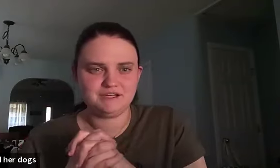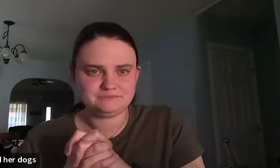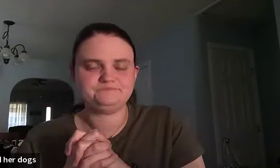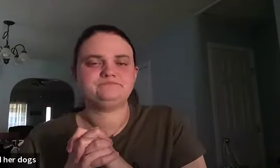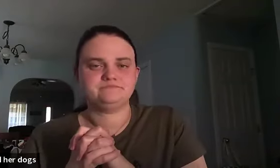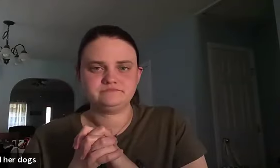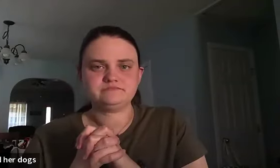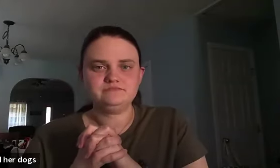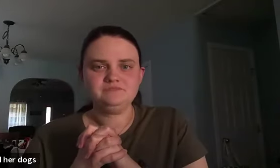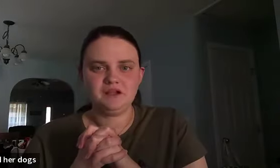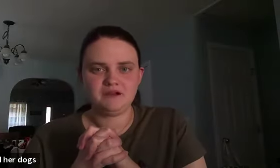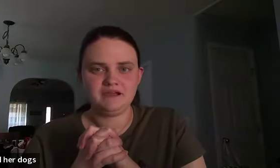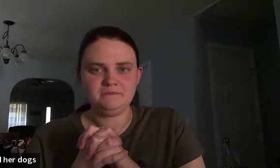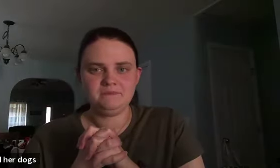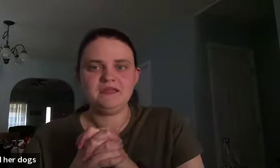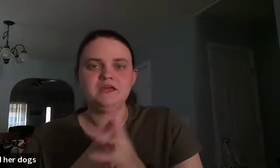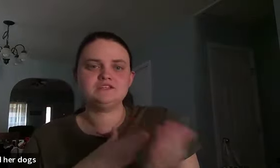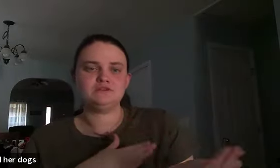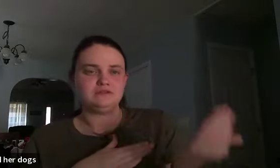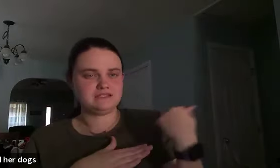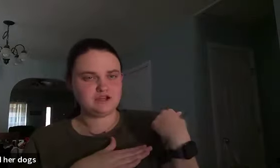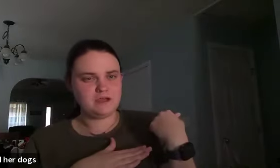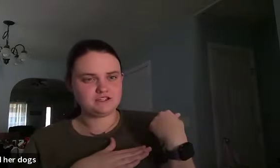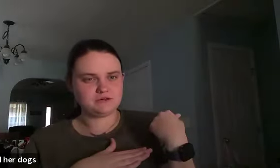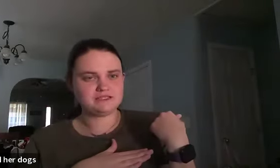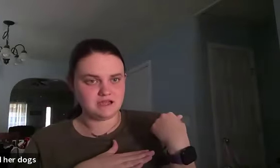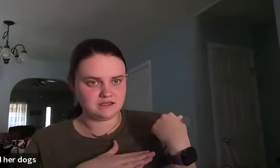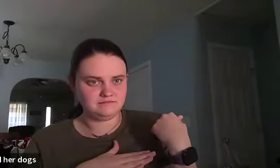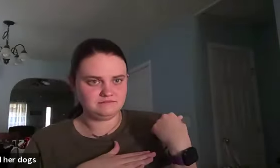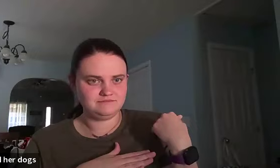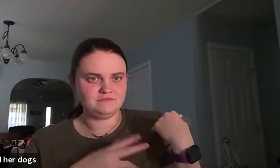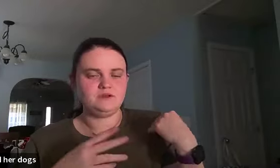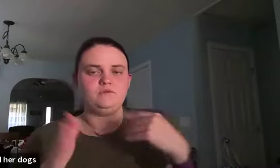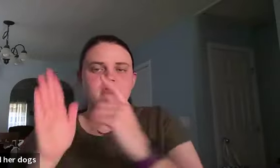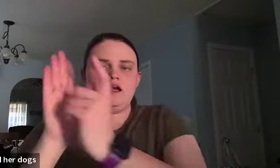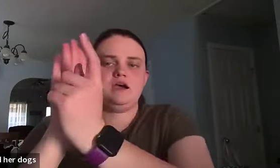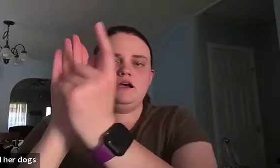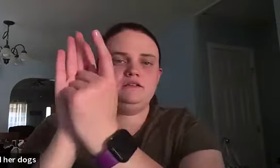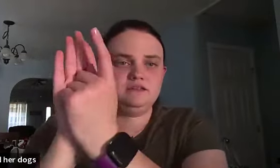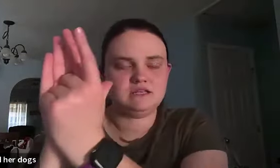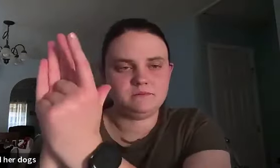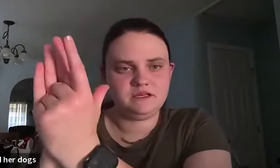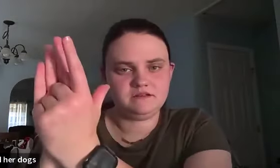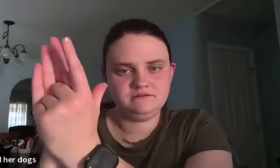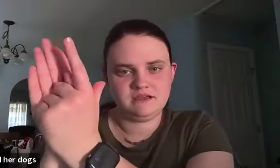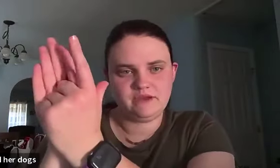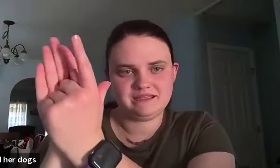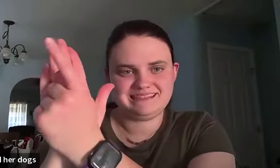deal. All right. So let's go back to our second. We had this set up again, and we had